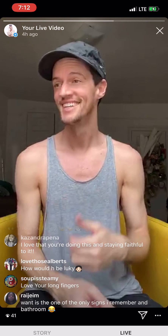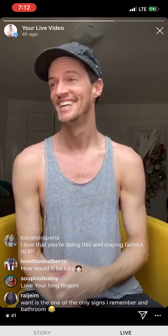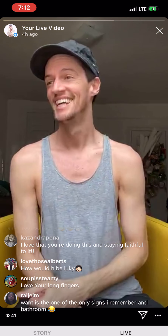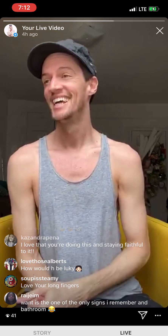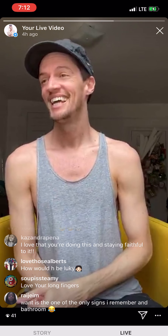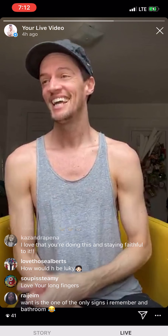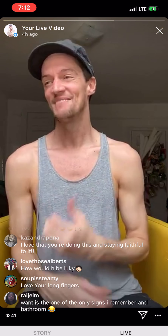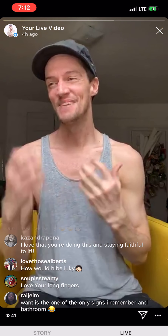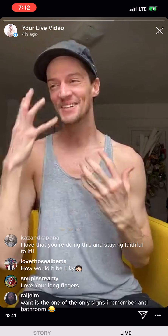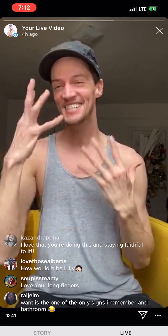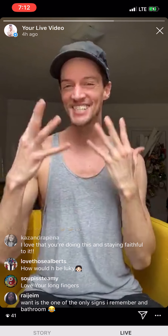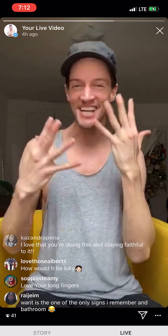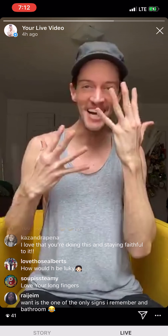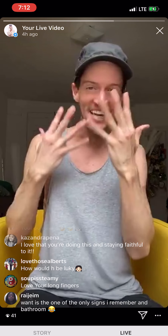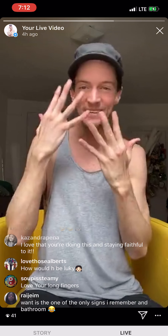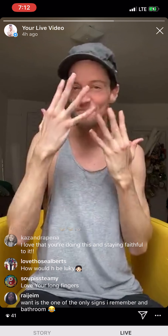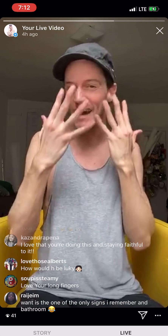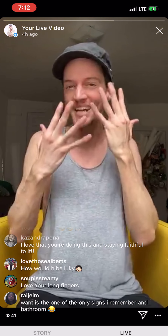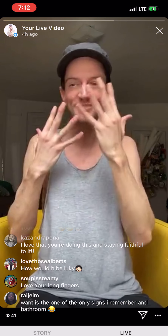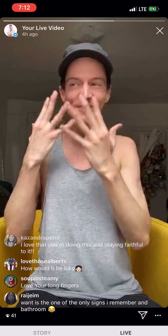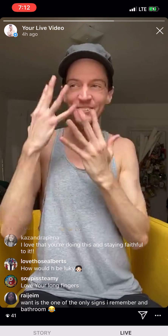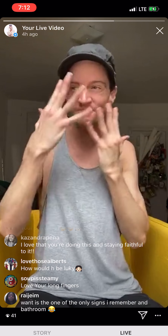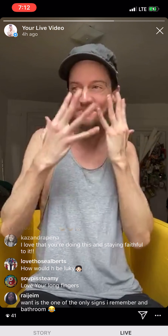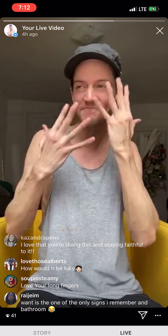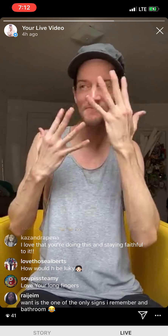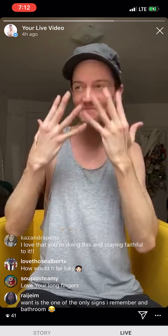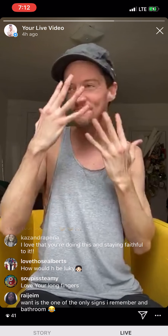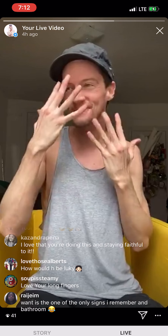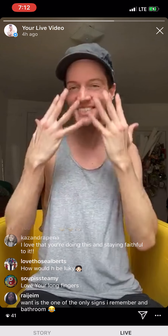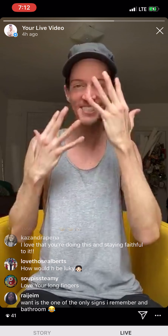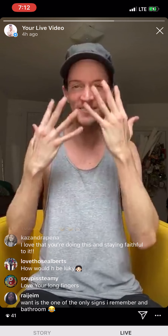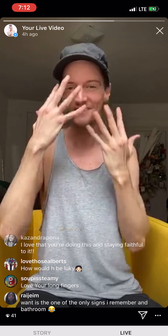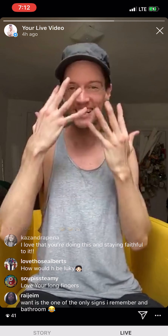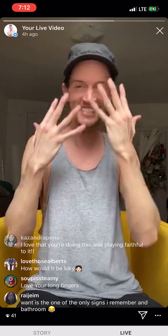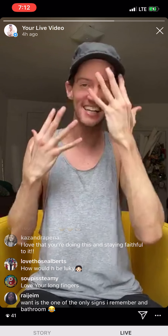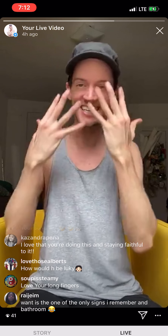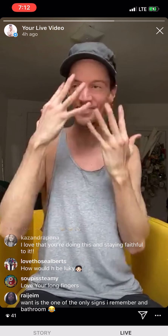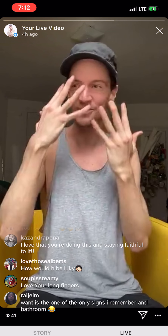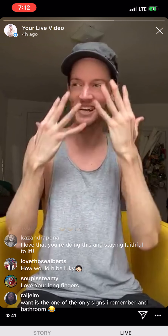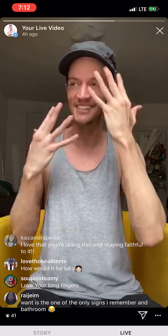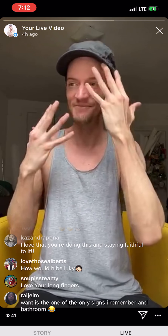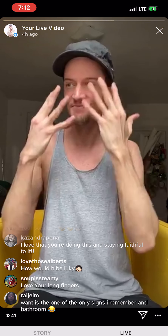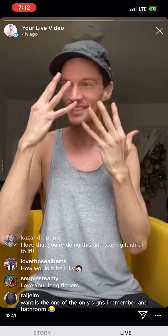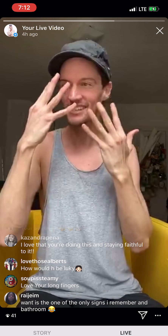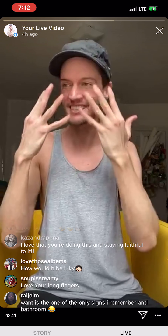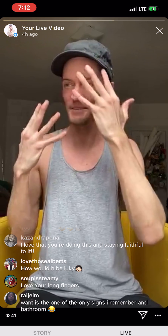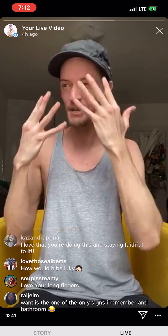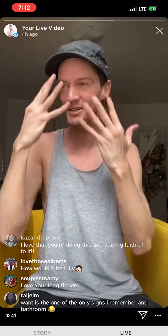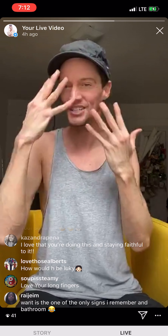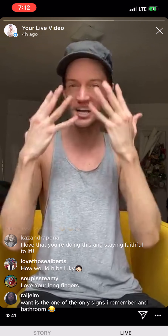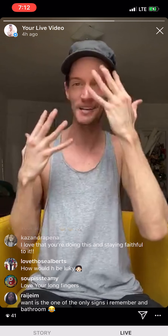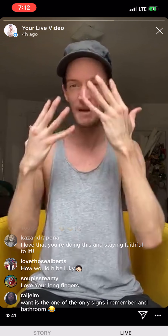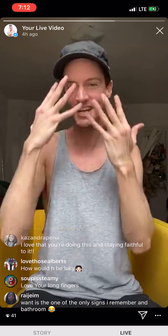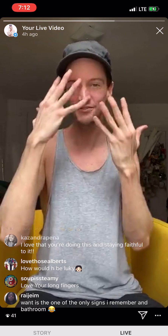Whatever. Embarrassed, shy, bashful. Showing the face kind of getting red. This is embarrassed, shy, bashful.